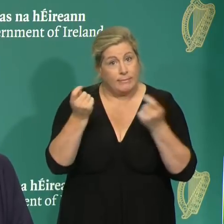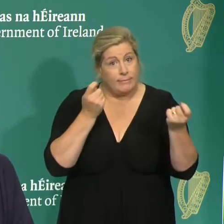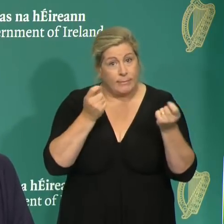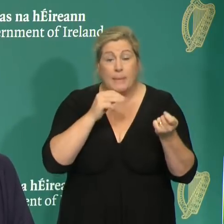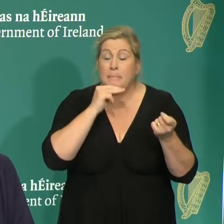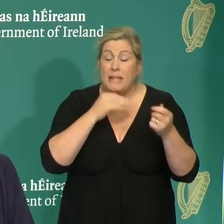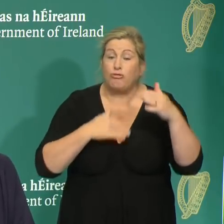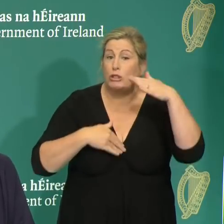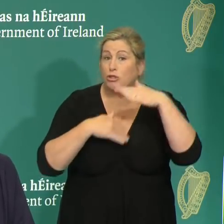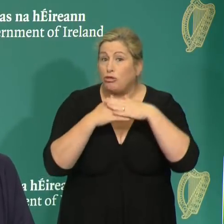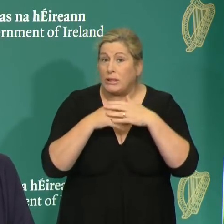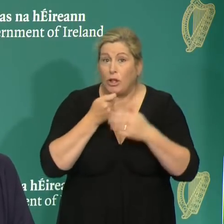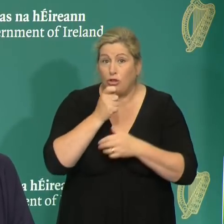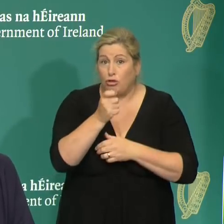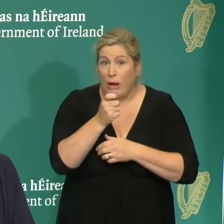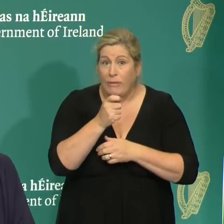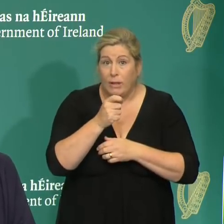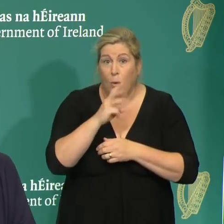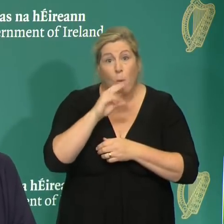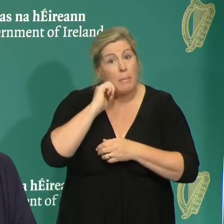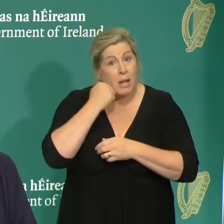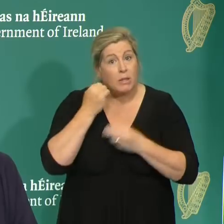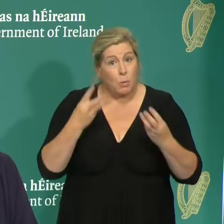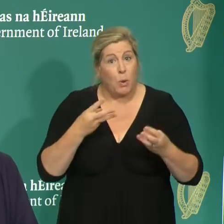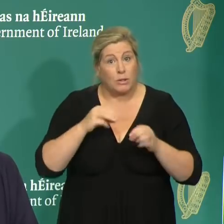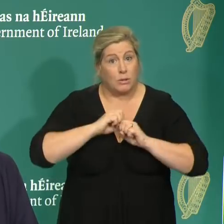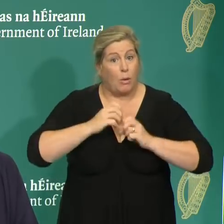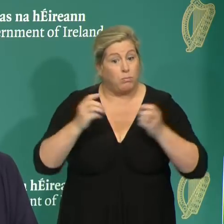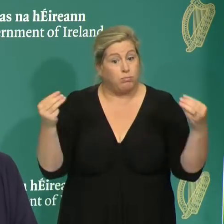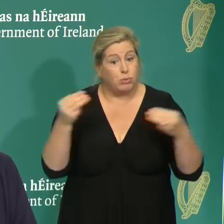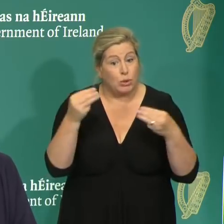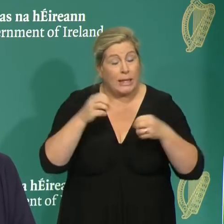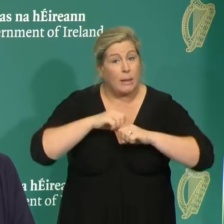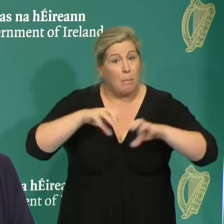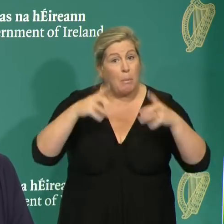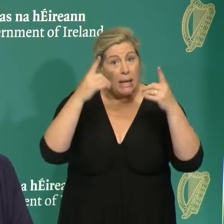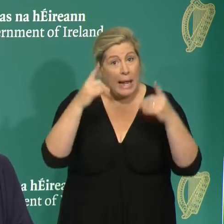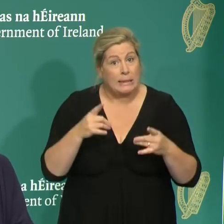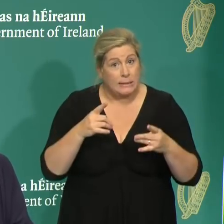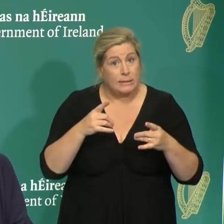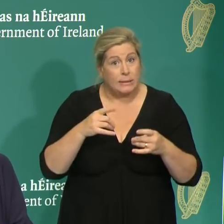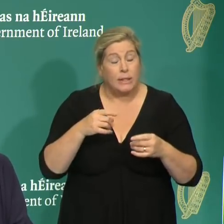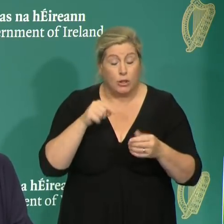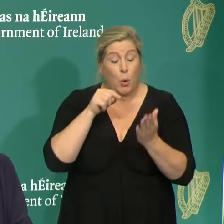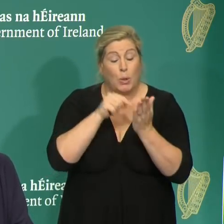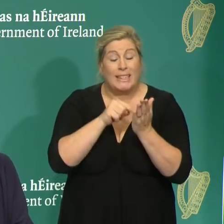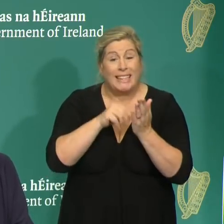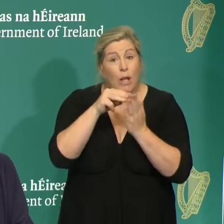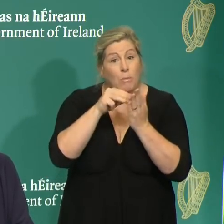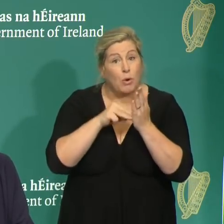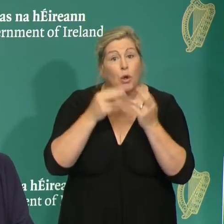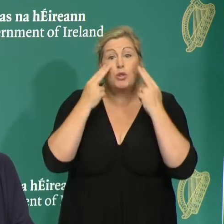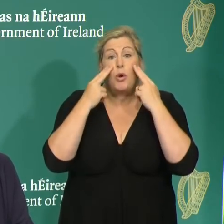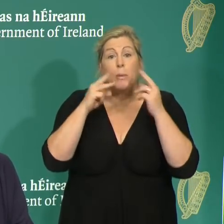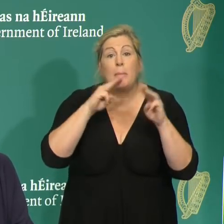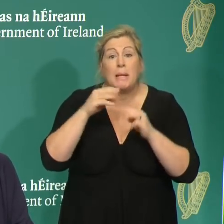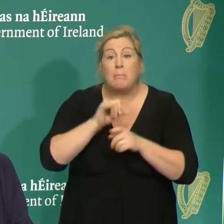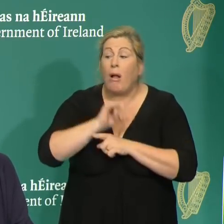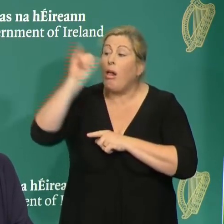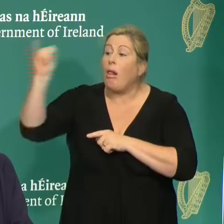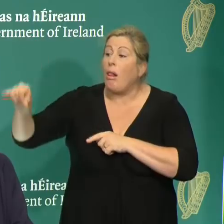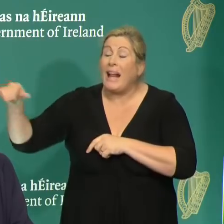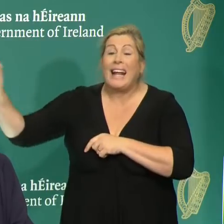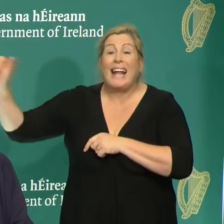travel and protect public health. The programme had allowed people visiting the United Kingdom on short-stay visas to travel